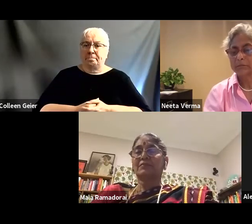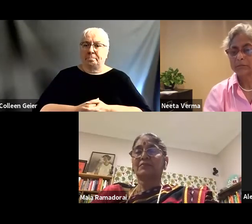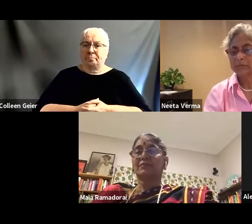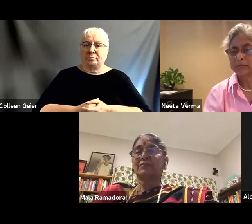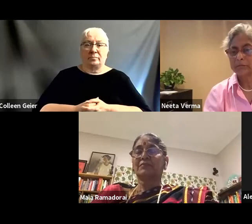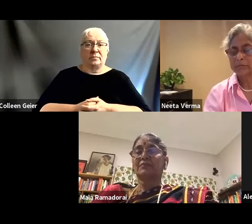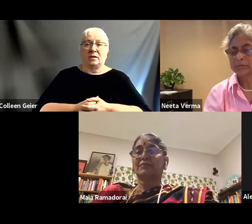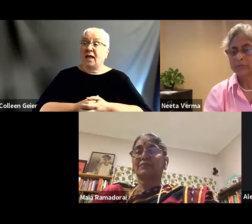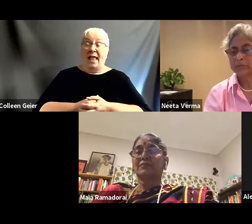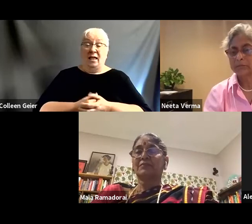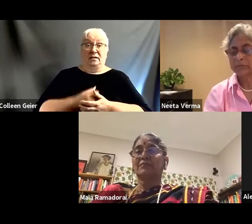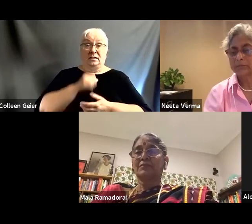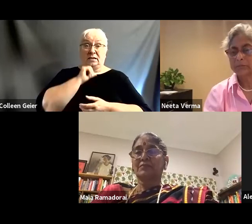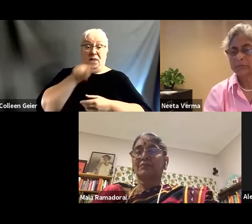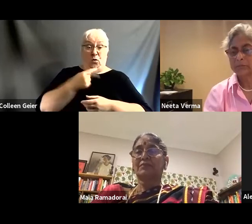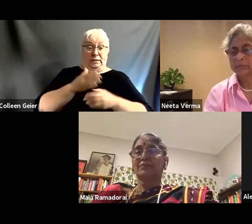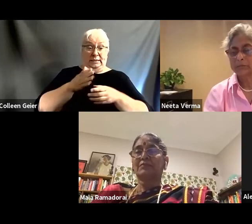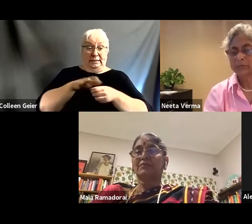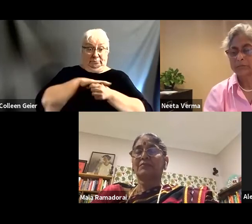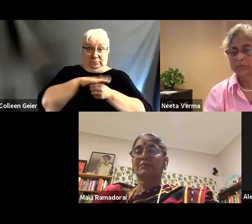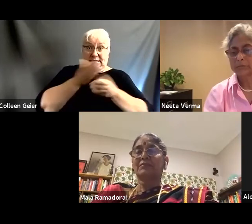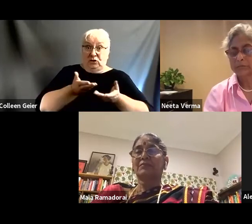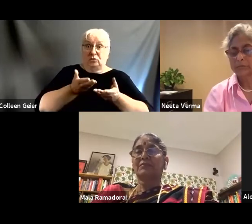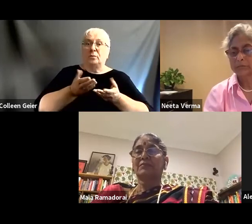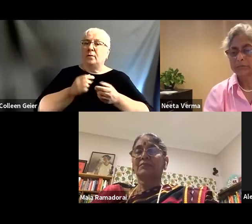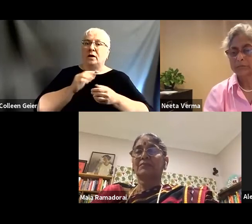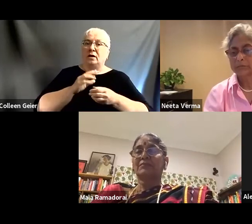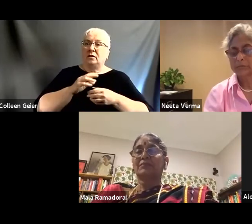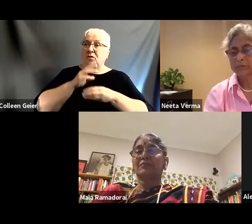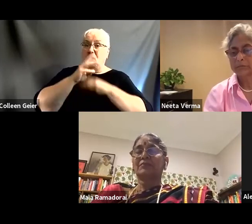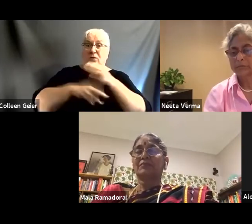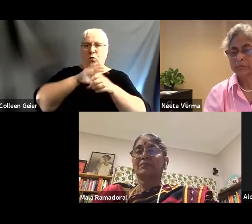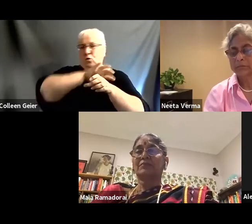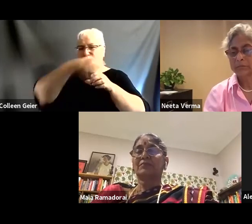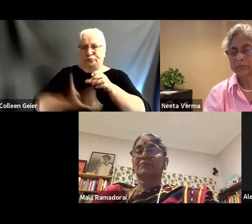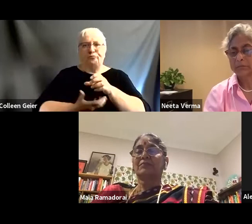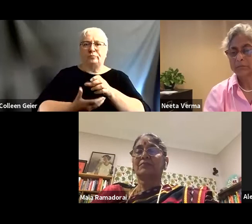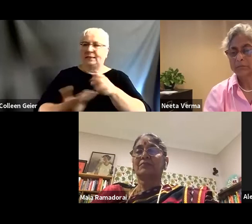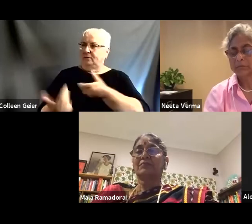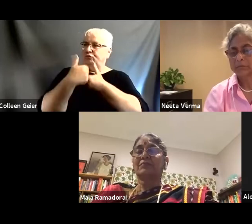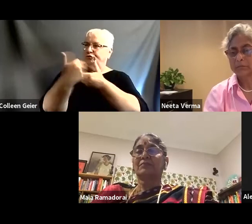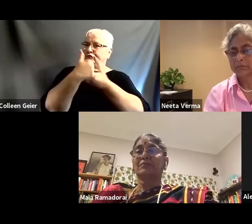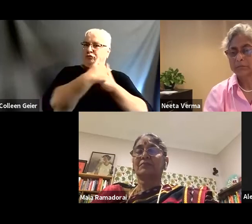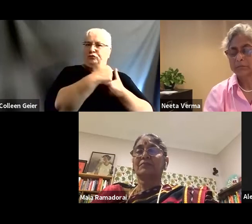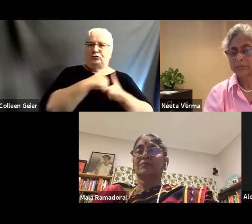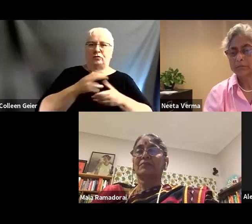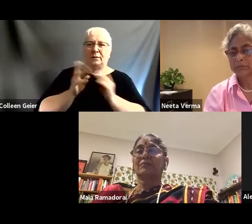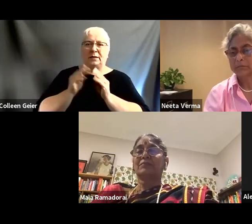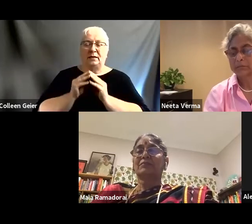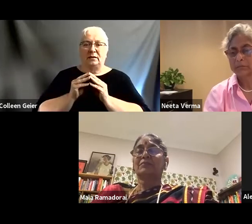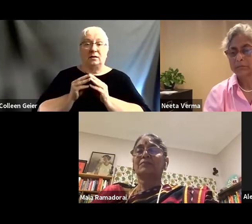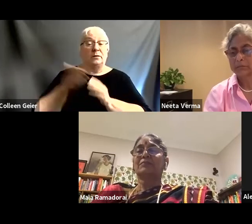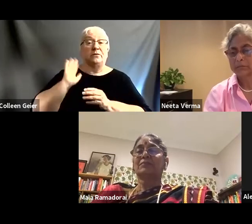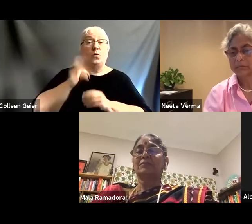simultaneously all across the world. And so now what before was impossible is now